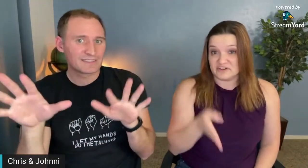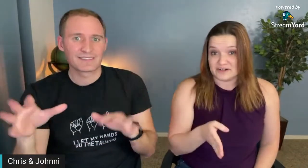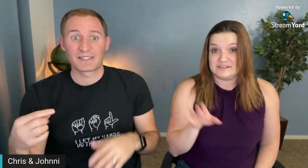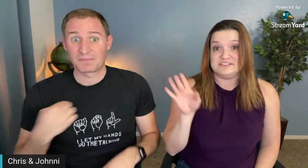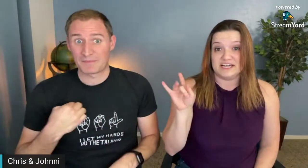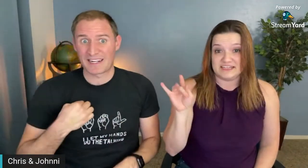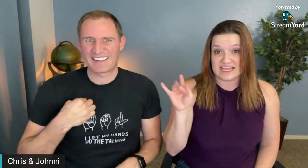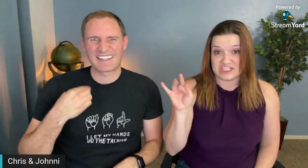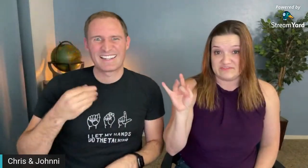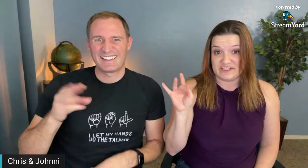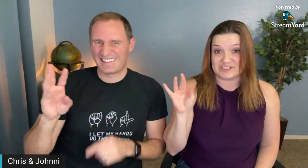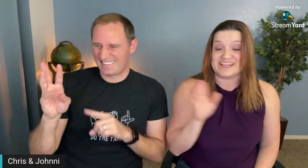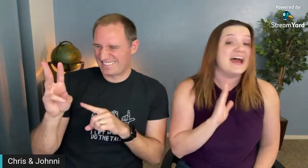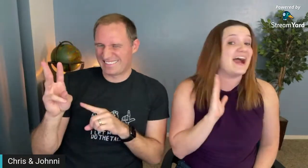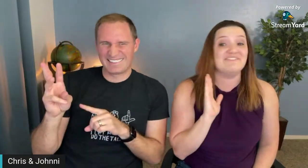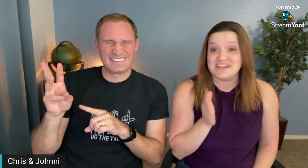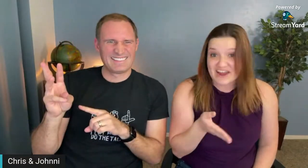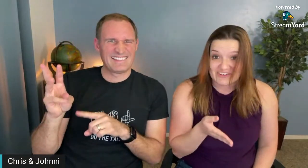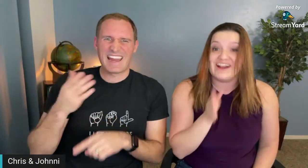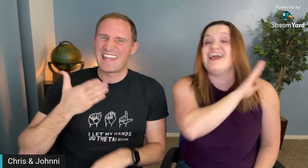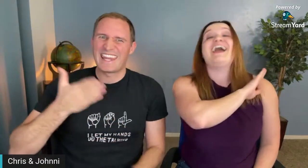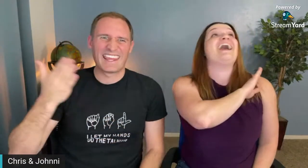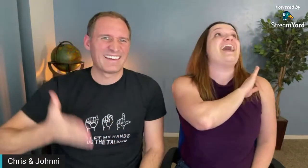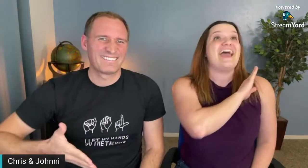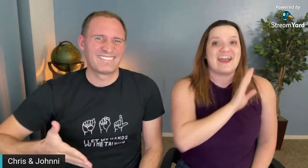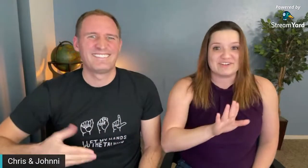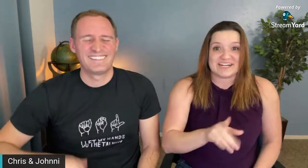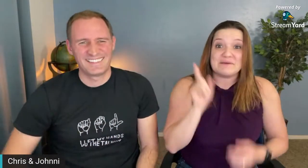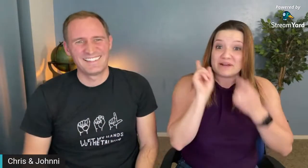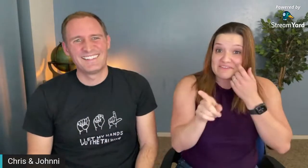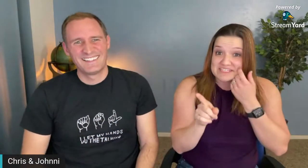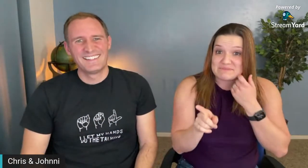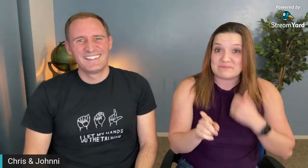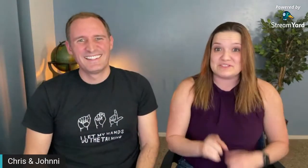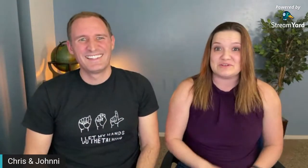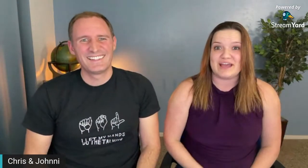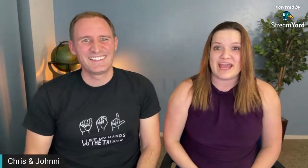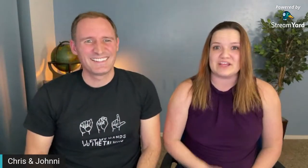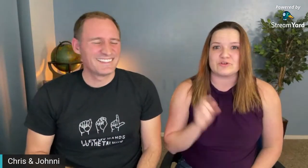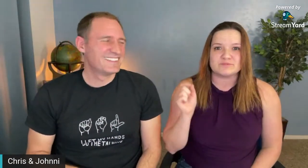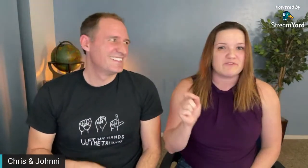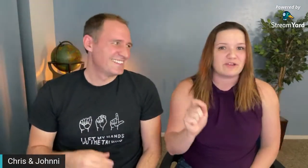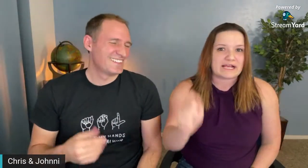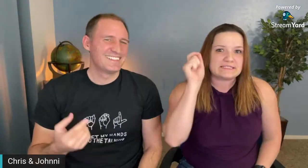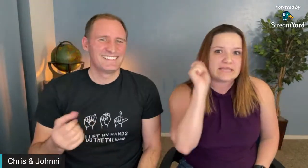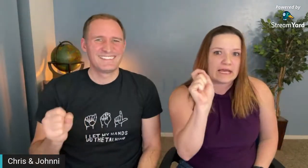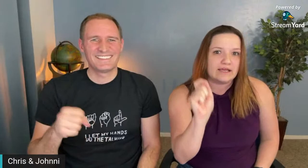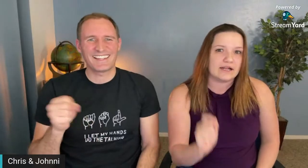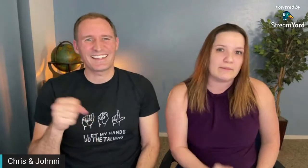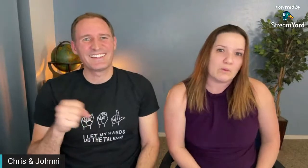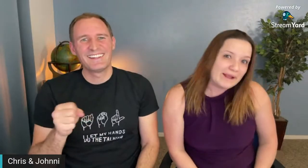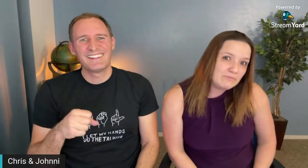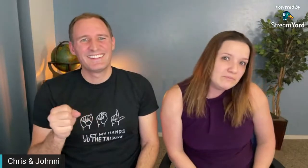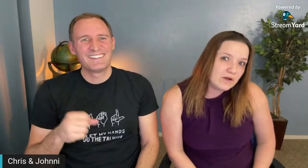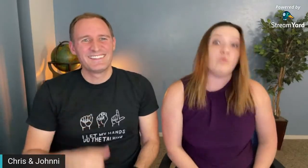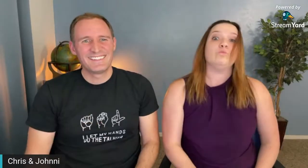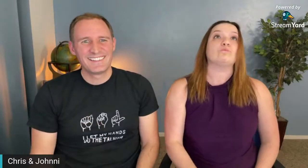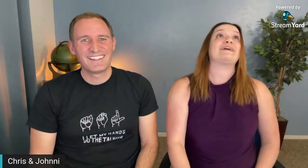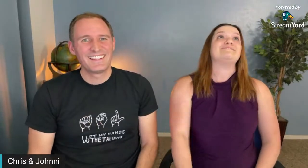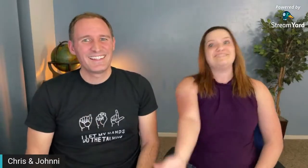never done the itchy fingers. I've never, ever done it, but I've seen people do it, and it throws me off for like a second, and I'm like, what? Oh, right, you